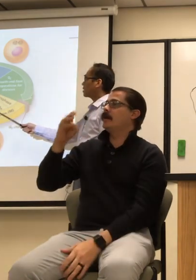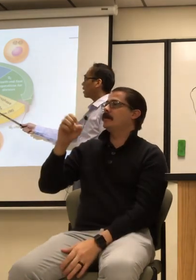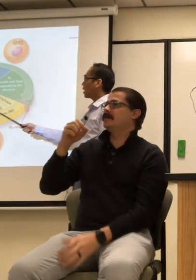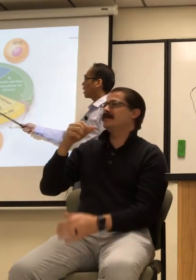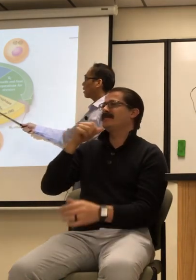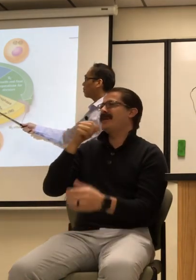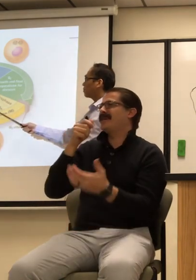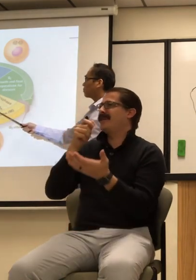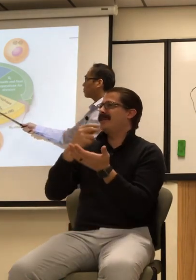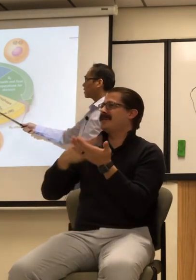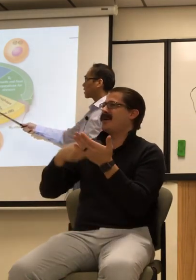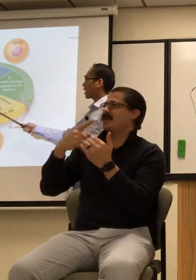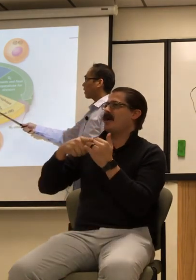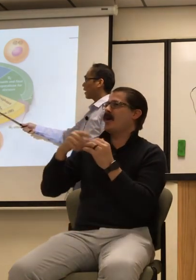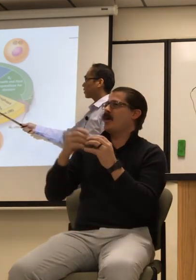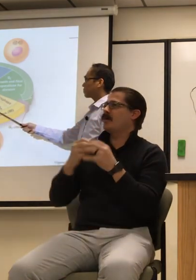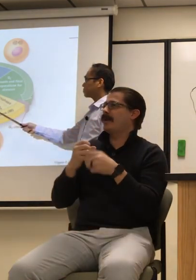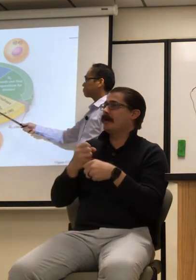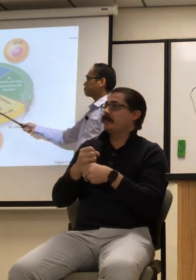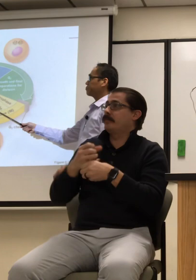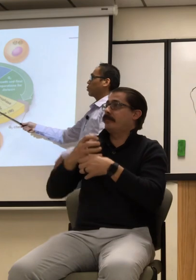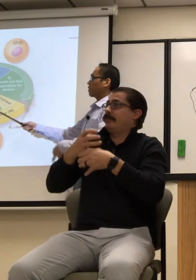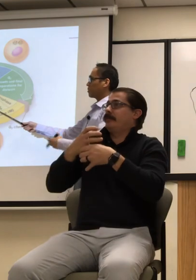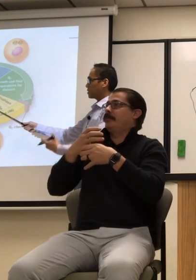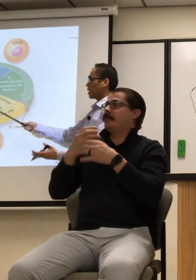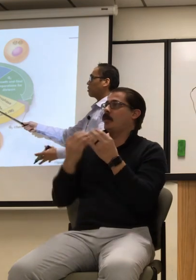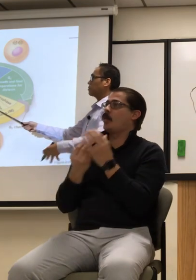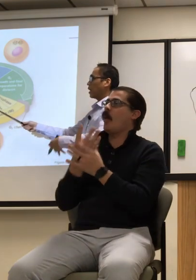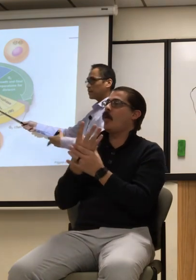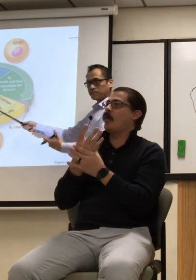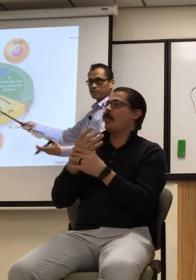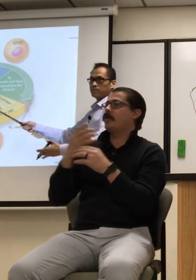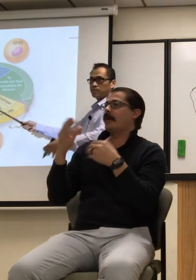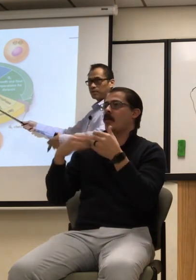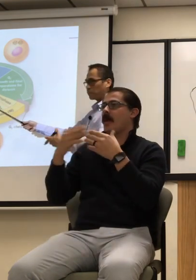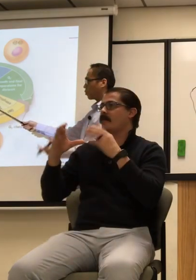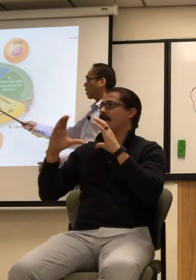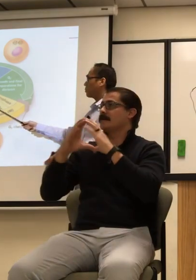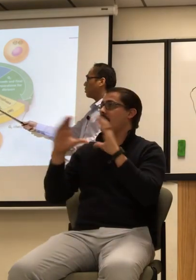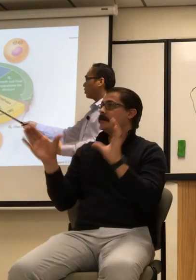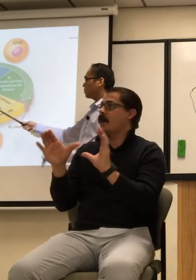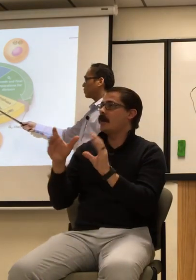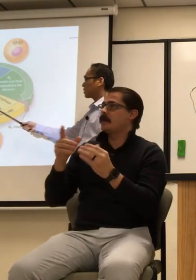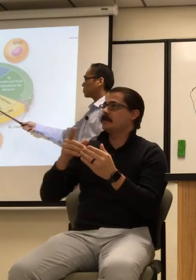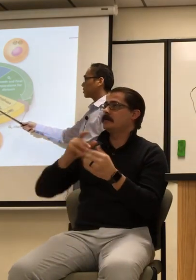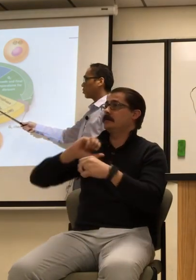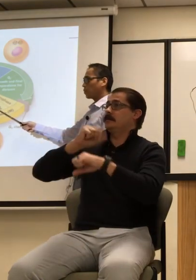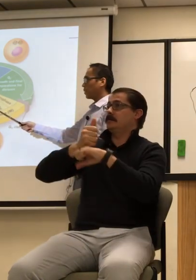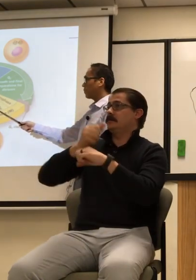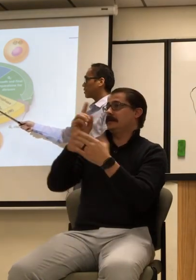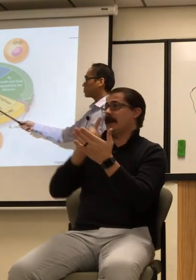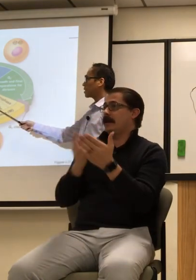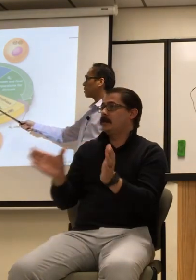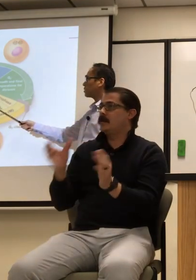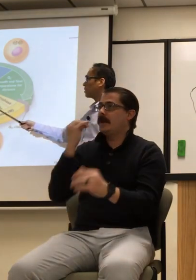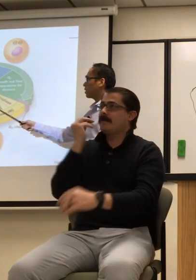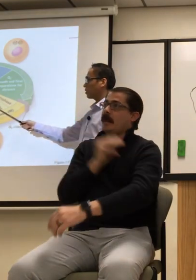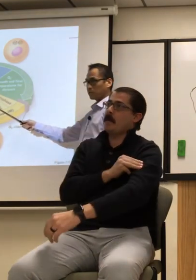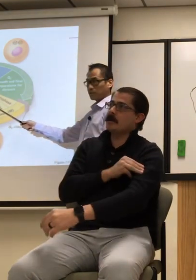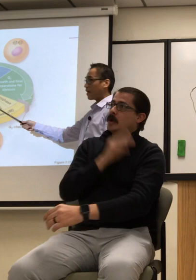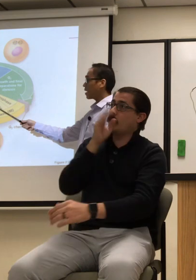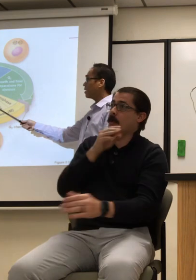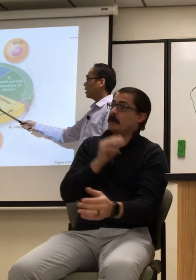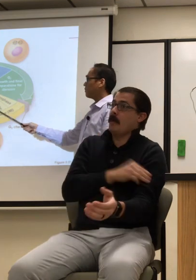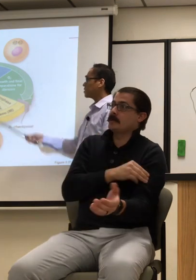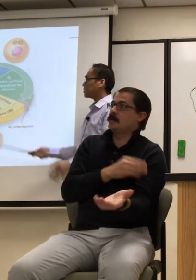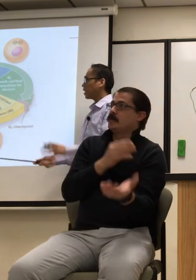phase. It's kind of like whatever the cell does, programmed to do. If it's a muscle cell, it'll be a muscle cell.